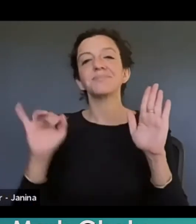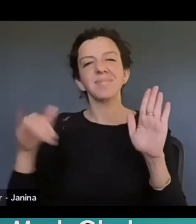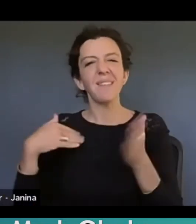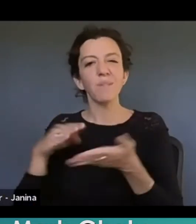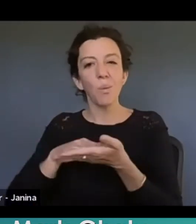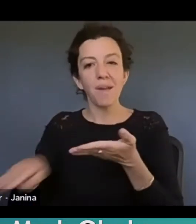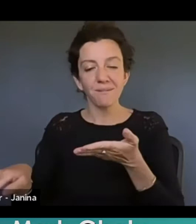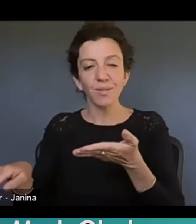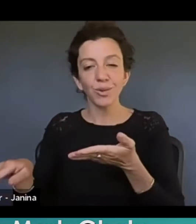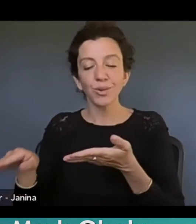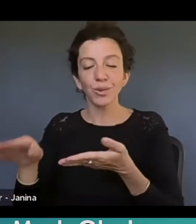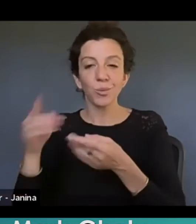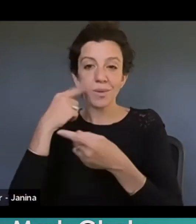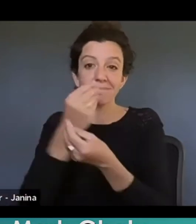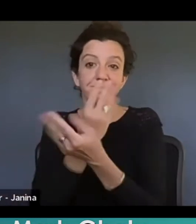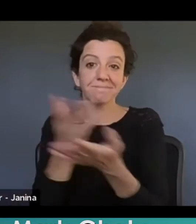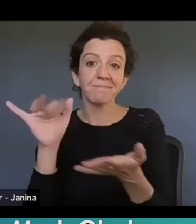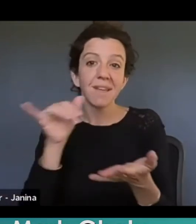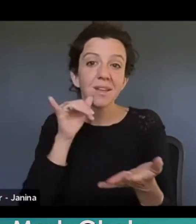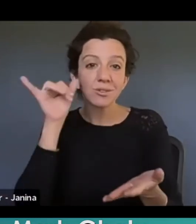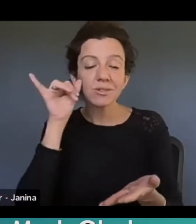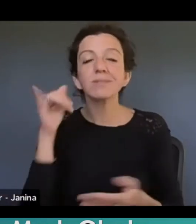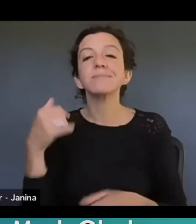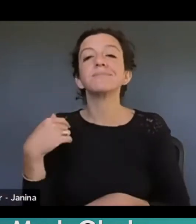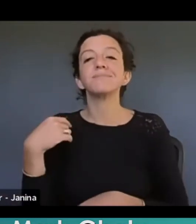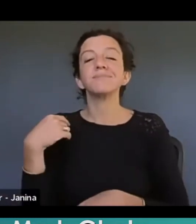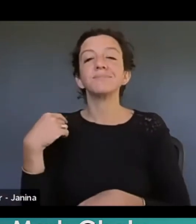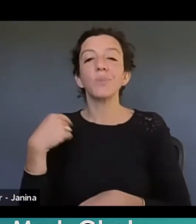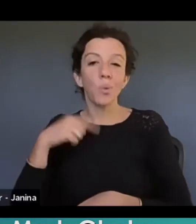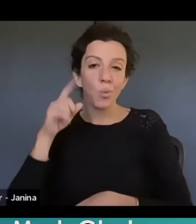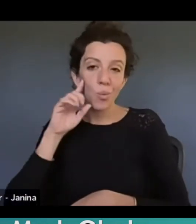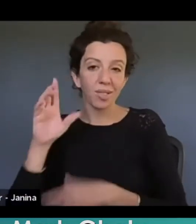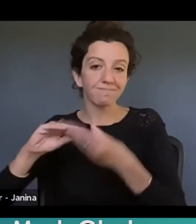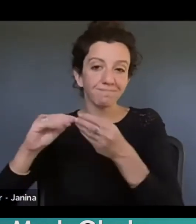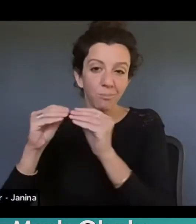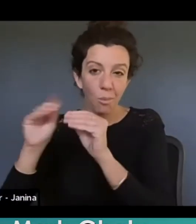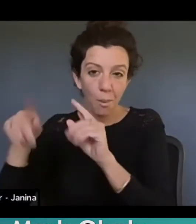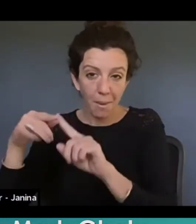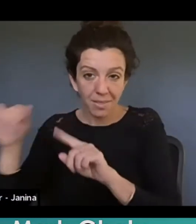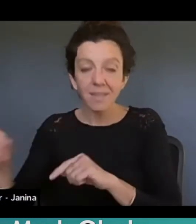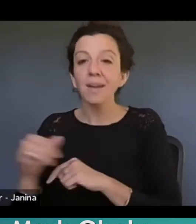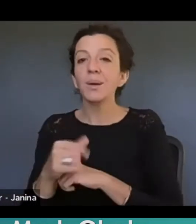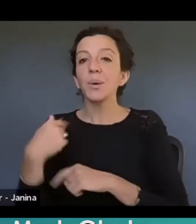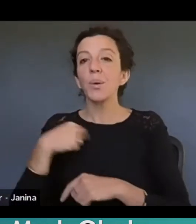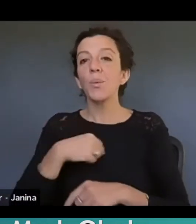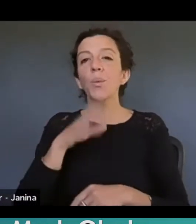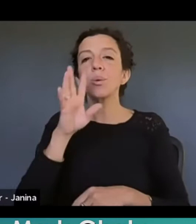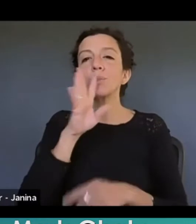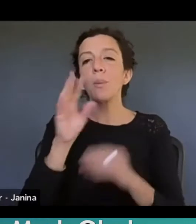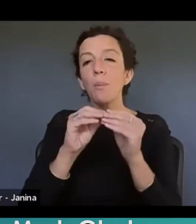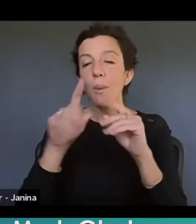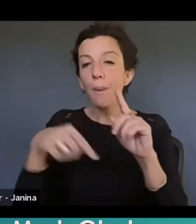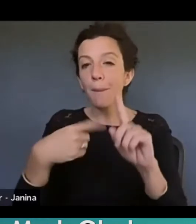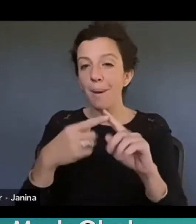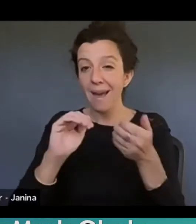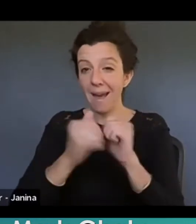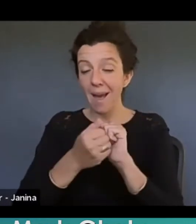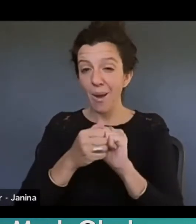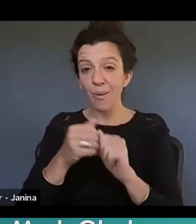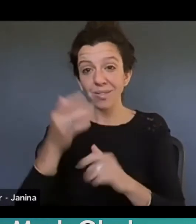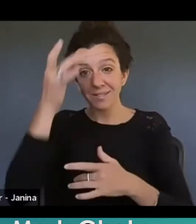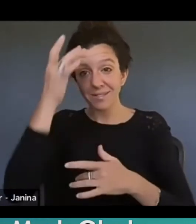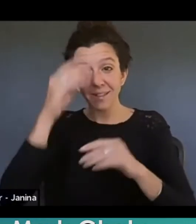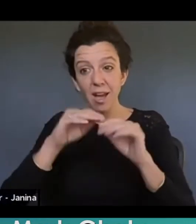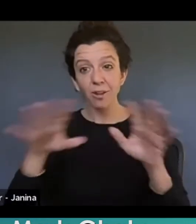strategy in California to corner the virus, and then also do our